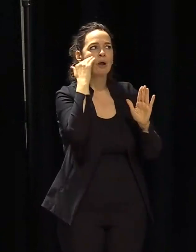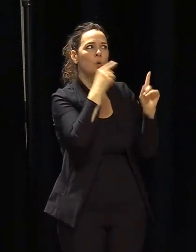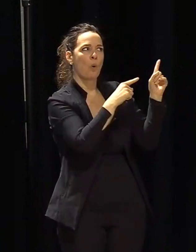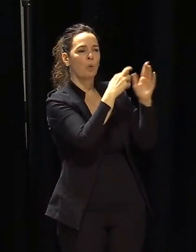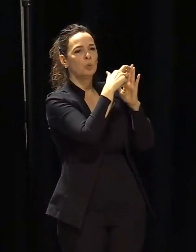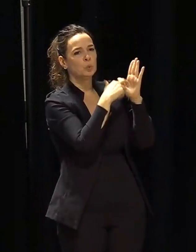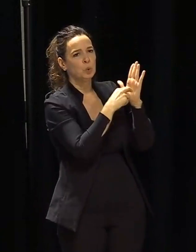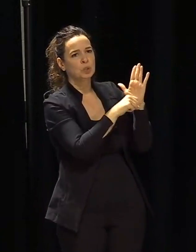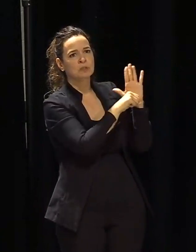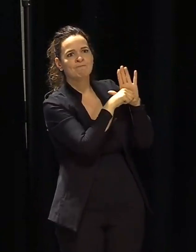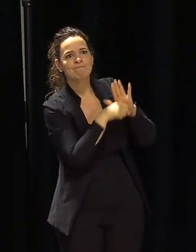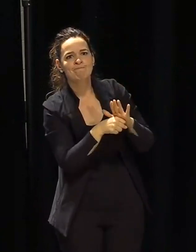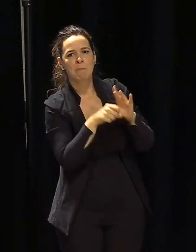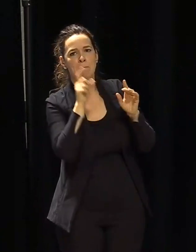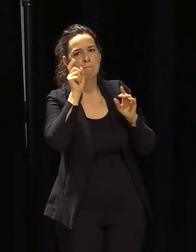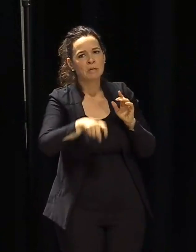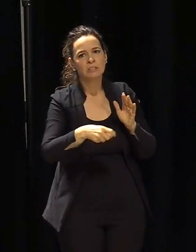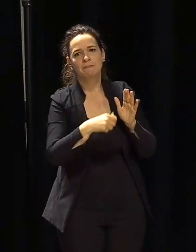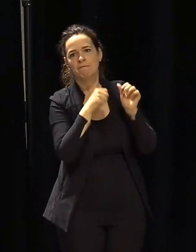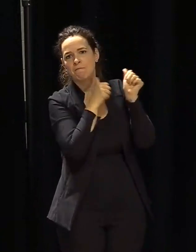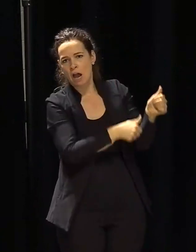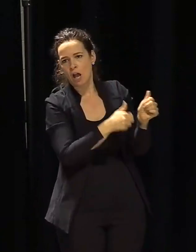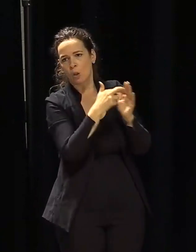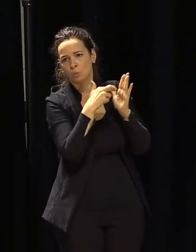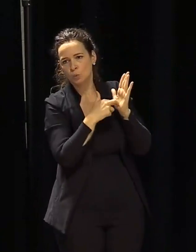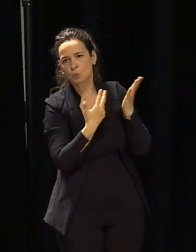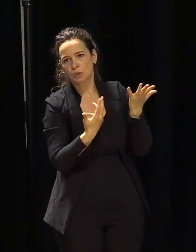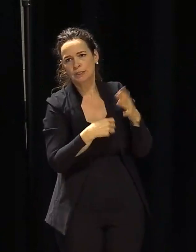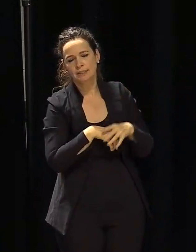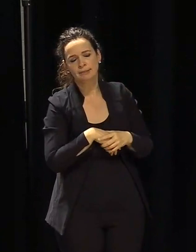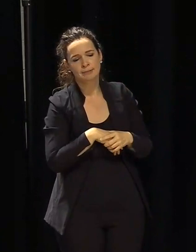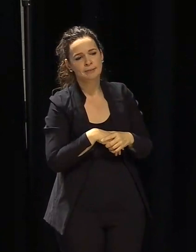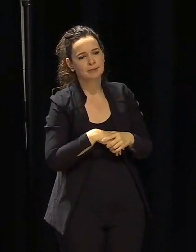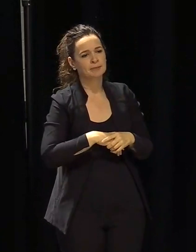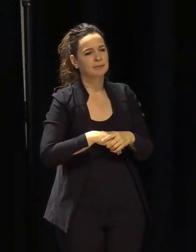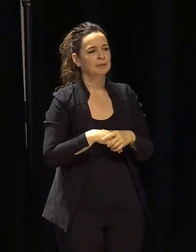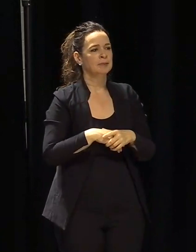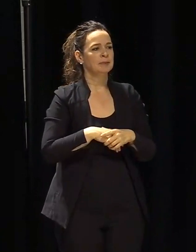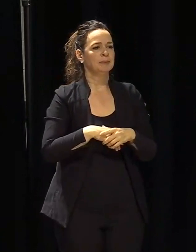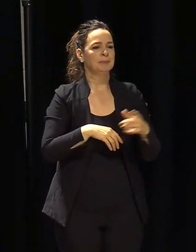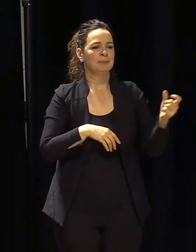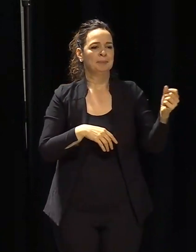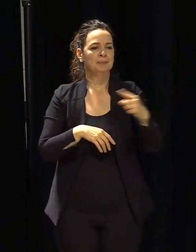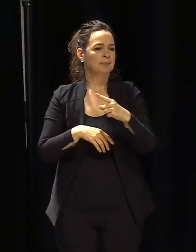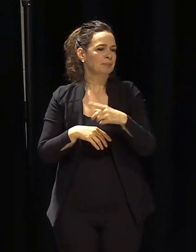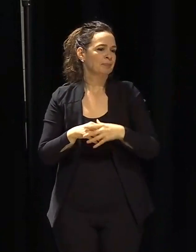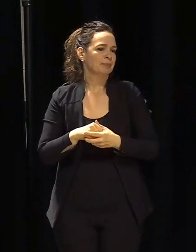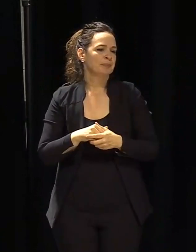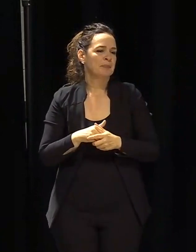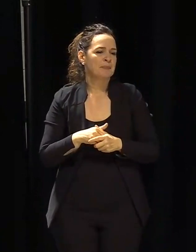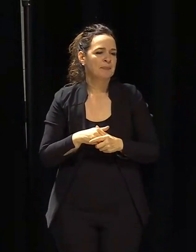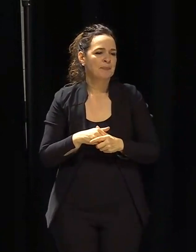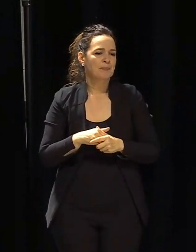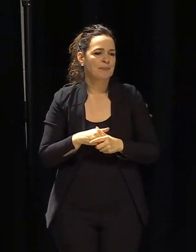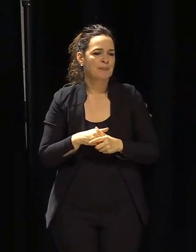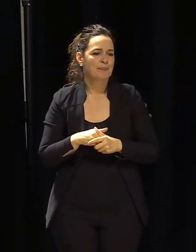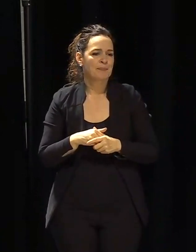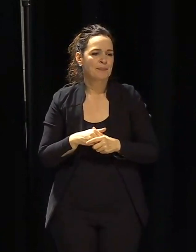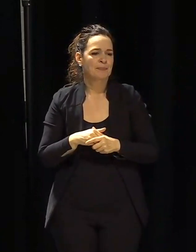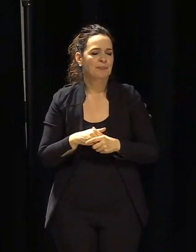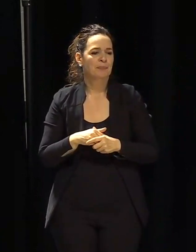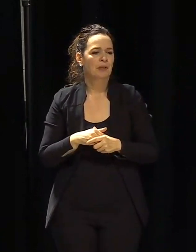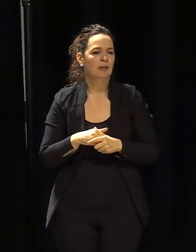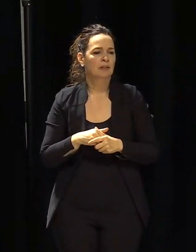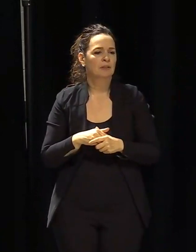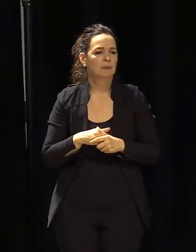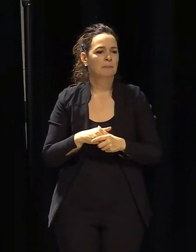You're asking them to reassess zip codes as opposed to reassess the rule that in an orange zone? Yeah, if they wanted to look at the rule or